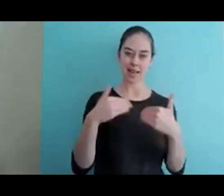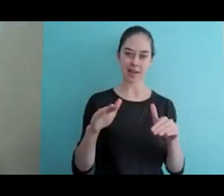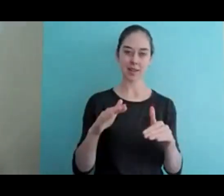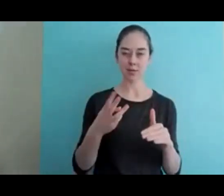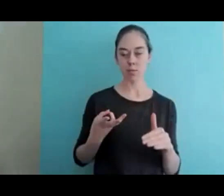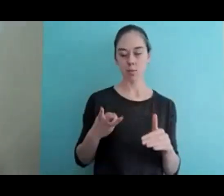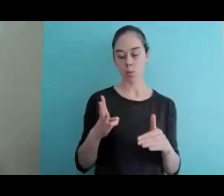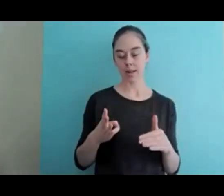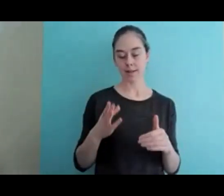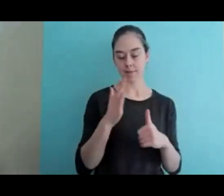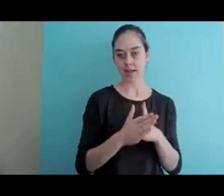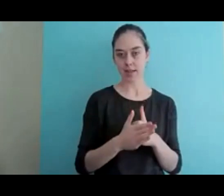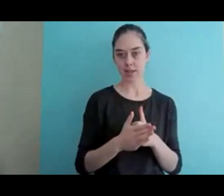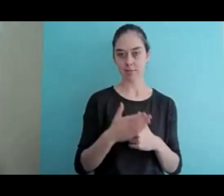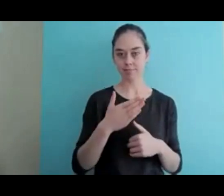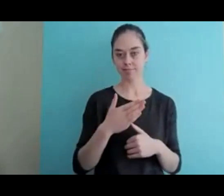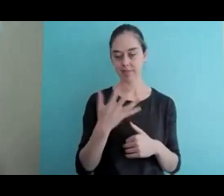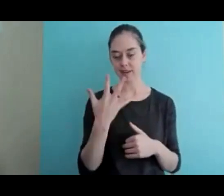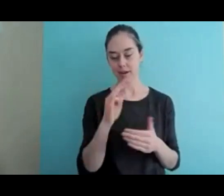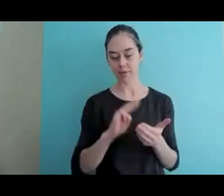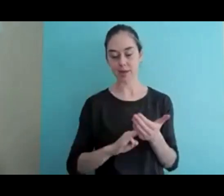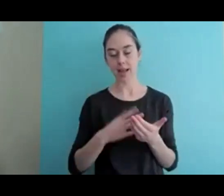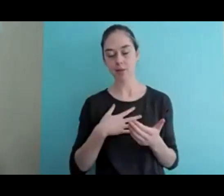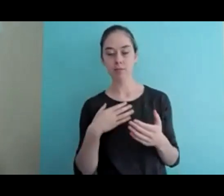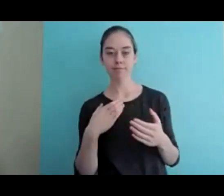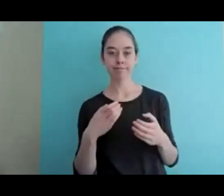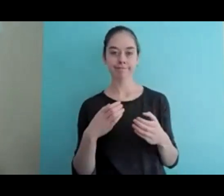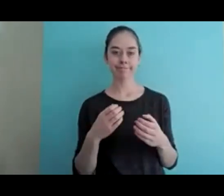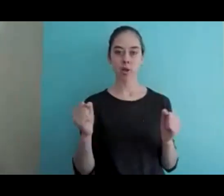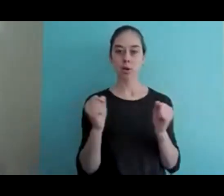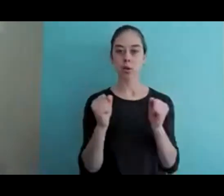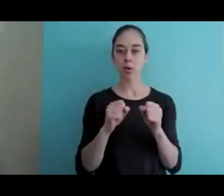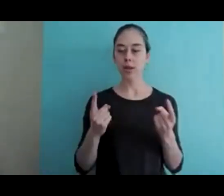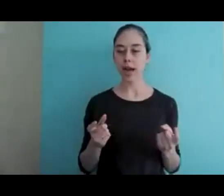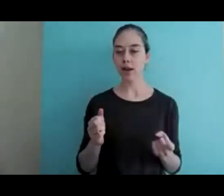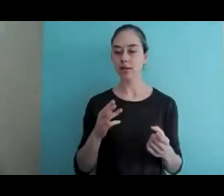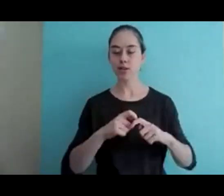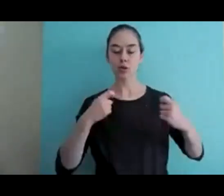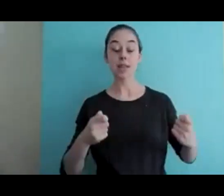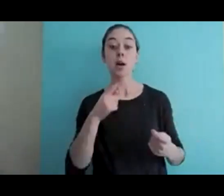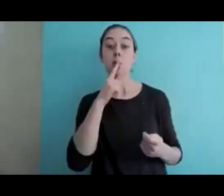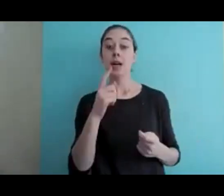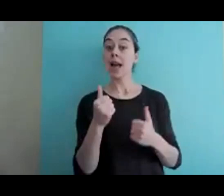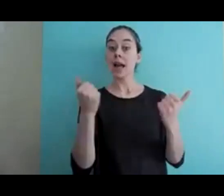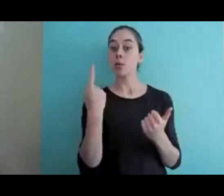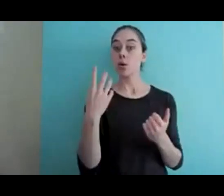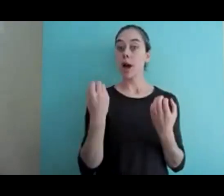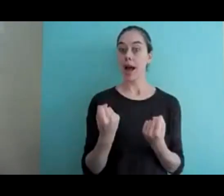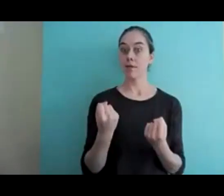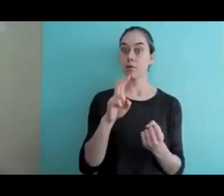up in around 5. We're just going to do a little cool down, little stretch. But if anyone has a burning question and they'd like to ask it